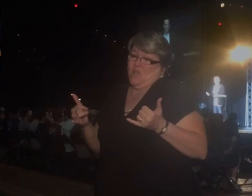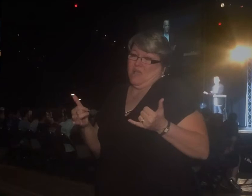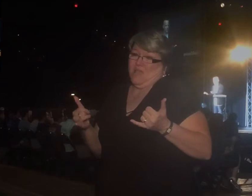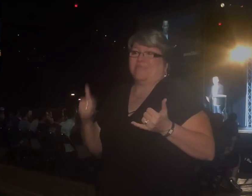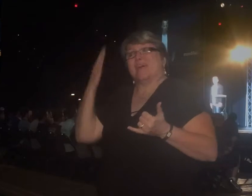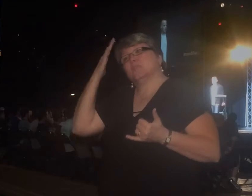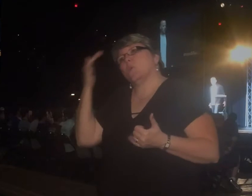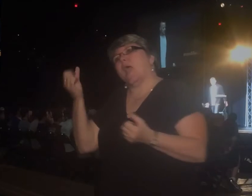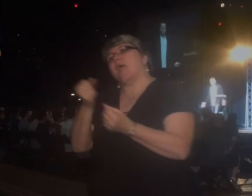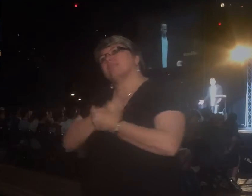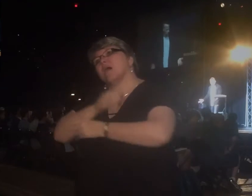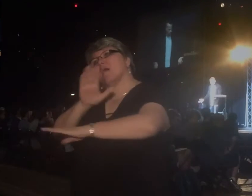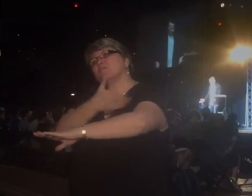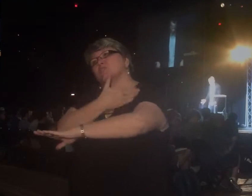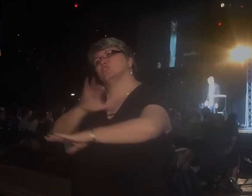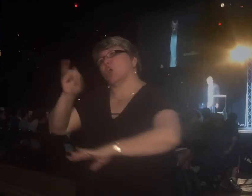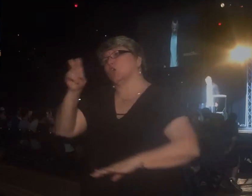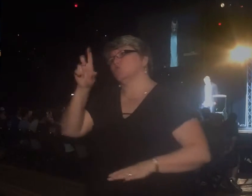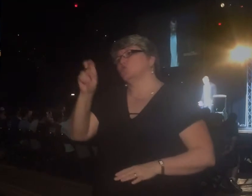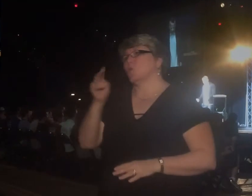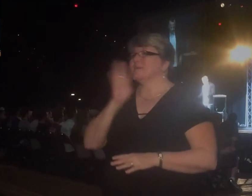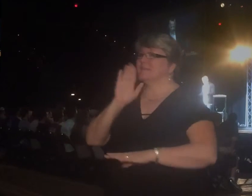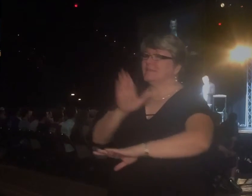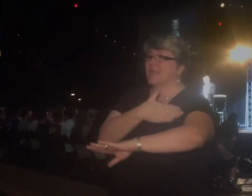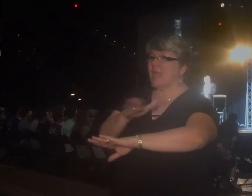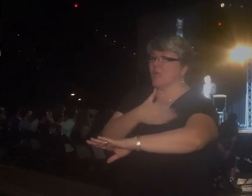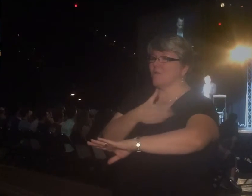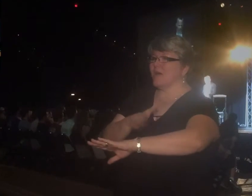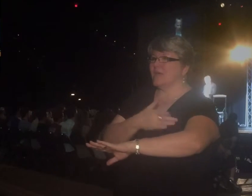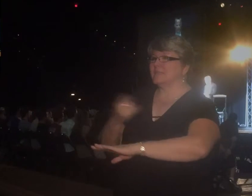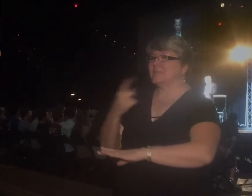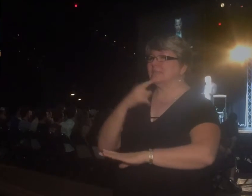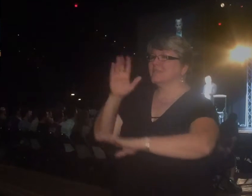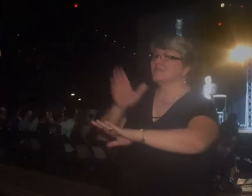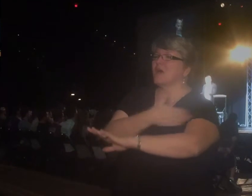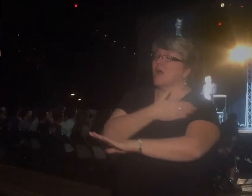now. And that's why I love the song that Jordan sang